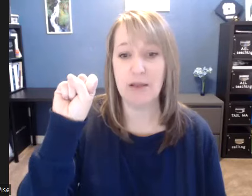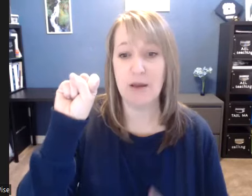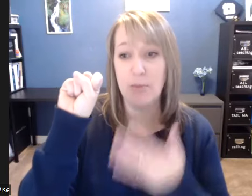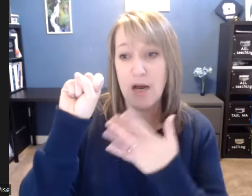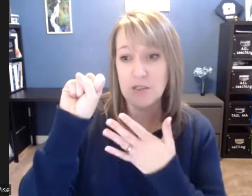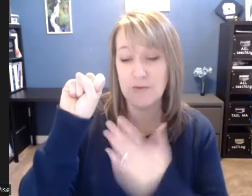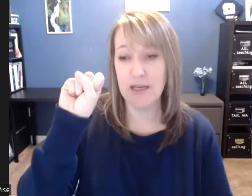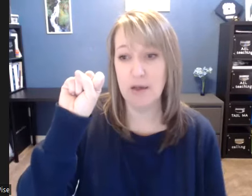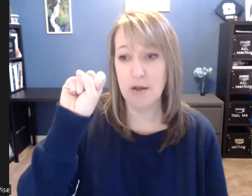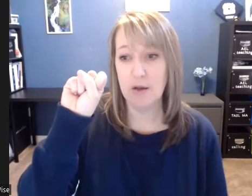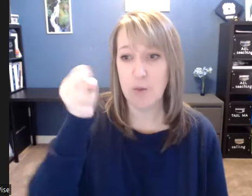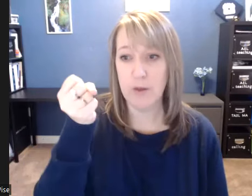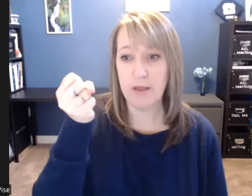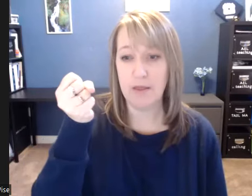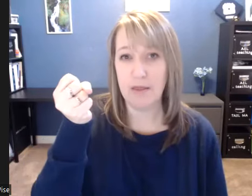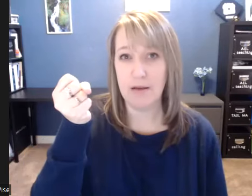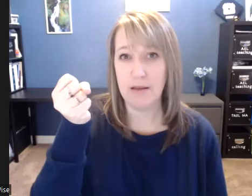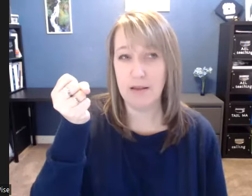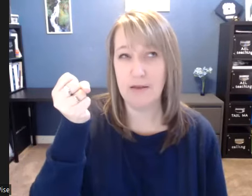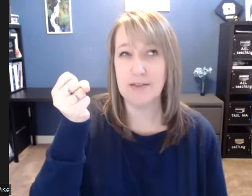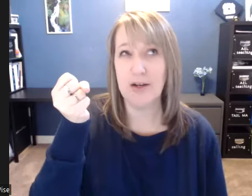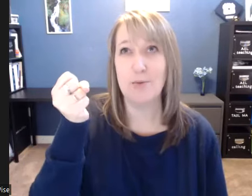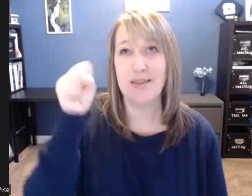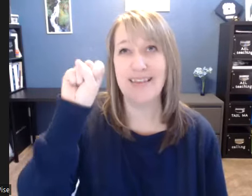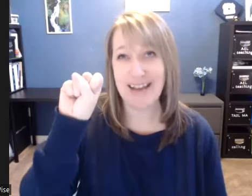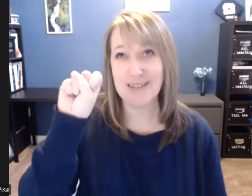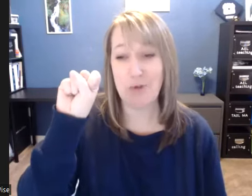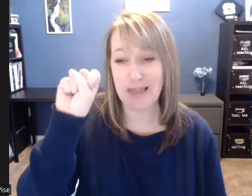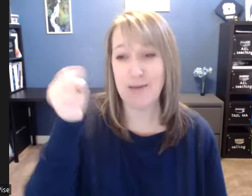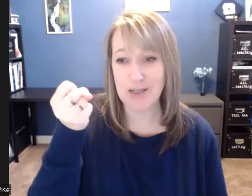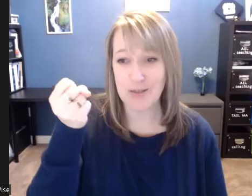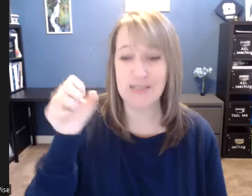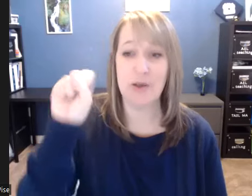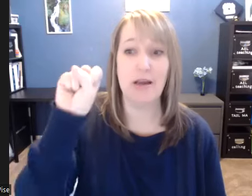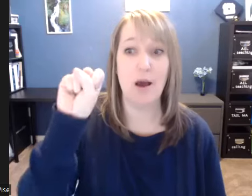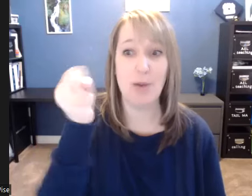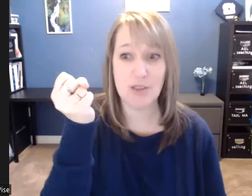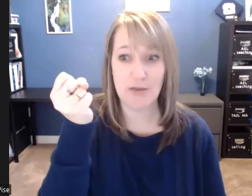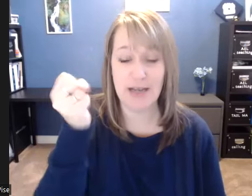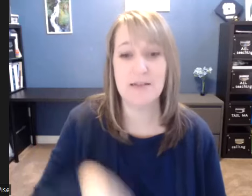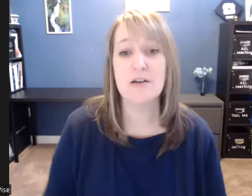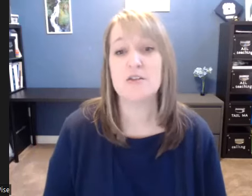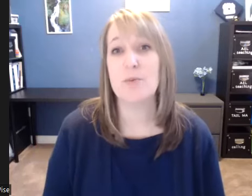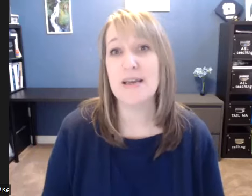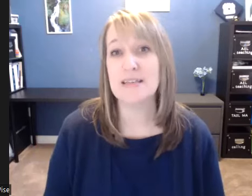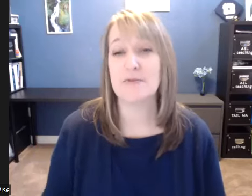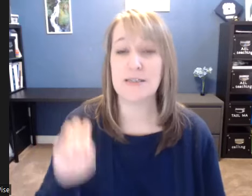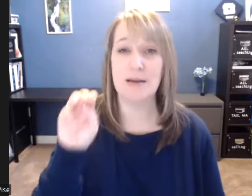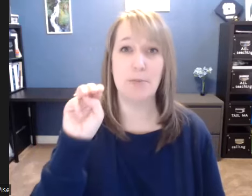the apostrophe with with the S with the apostrophe. So like apostrophe S. So Macy's, for